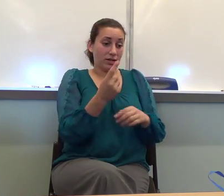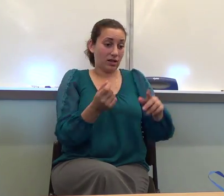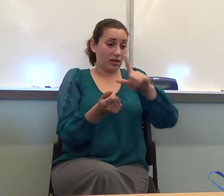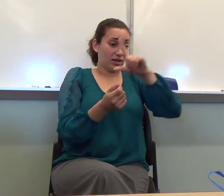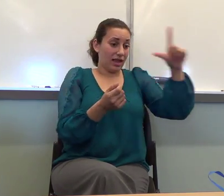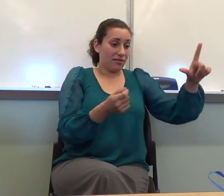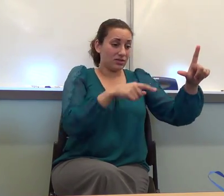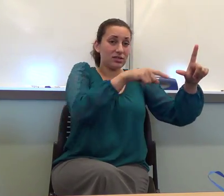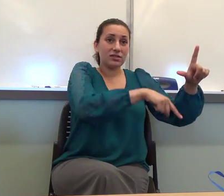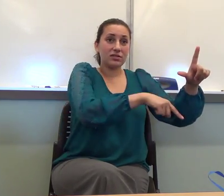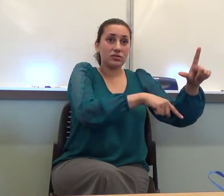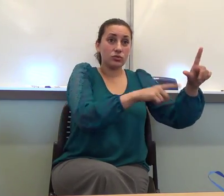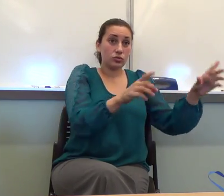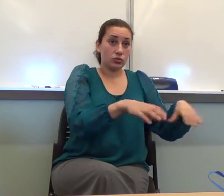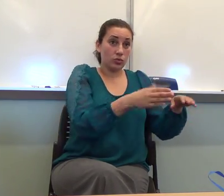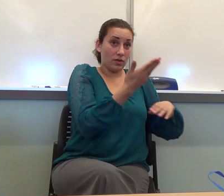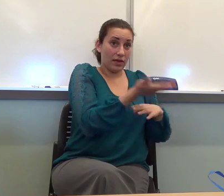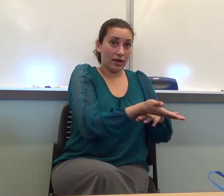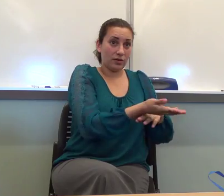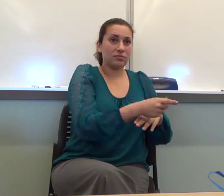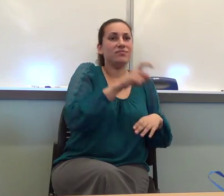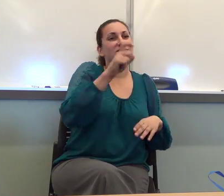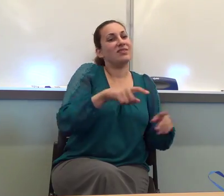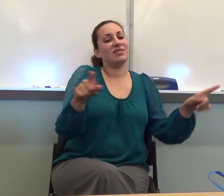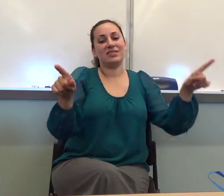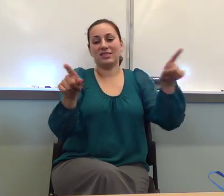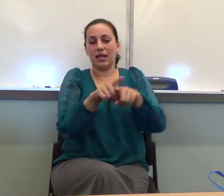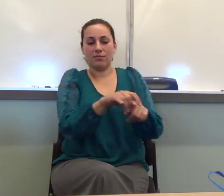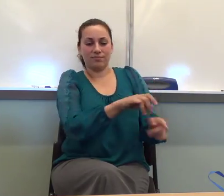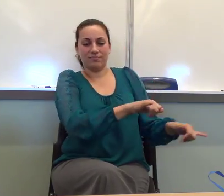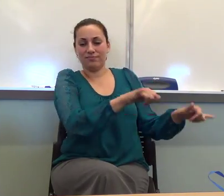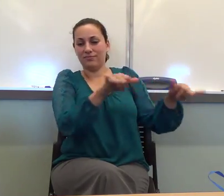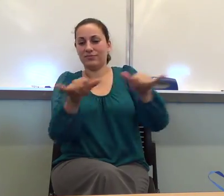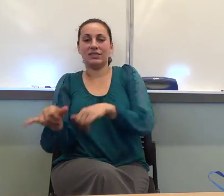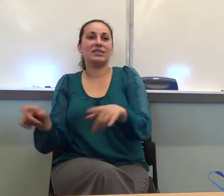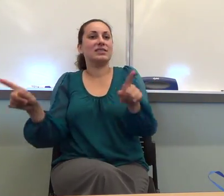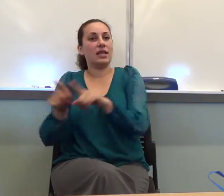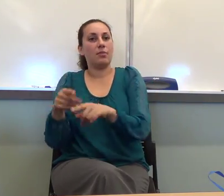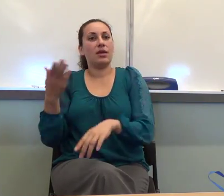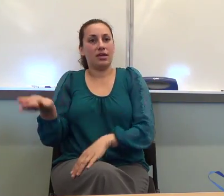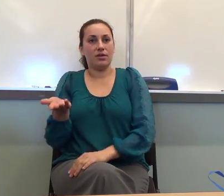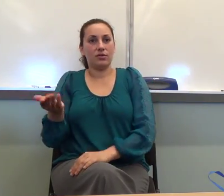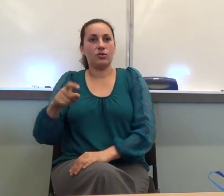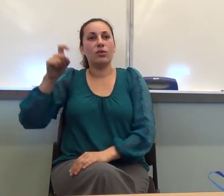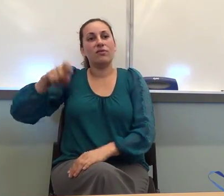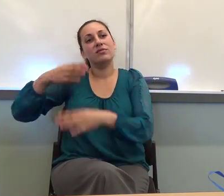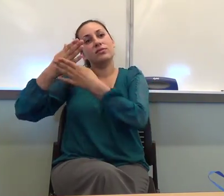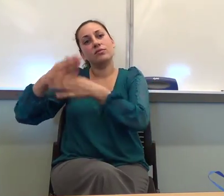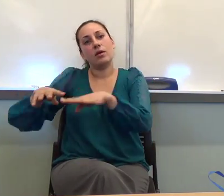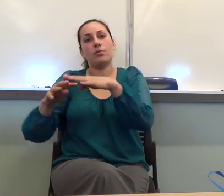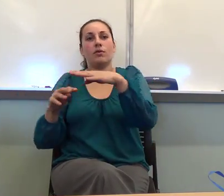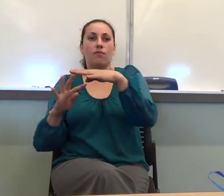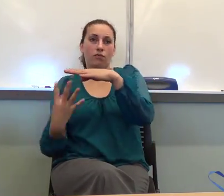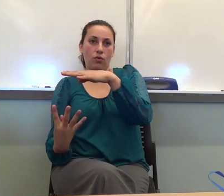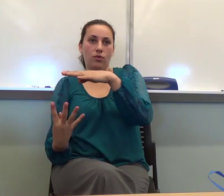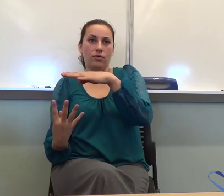balance. Okay? So if I do something to one side, think of balance scales. I know they haven't been around for many